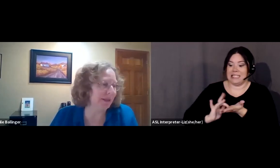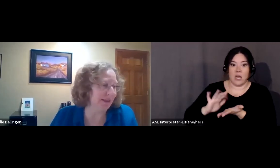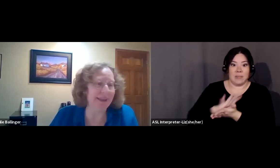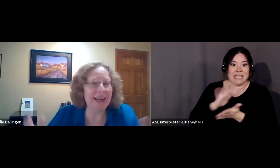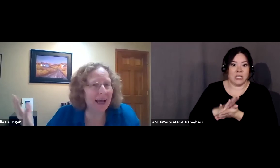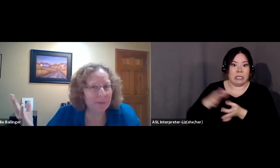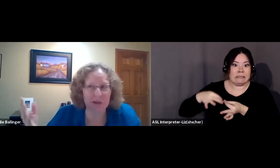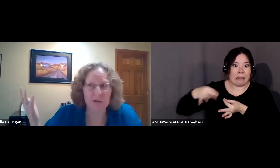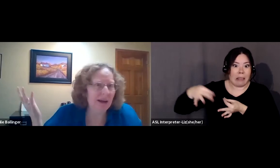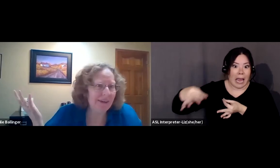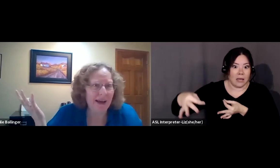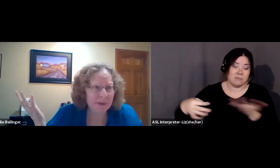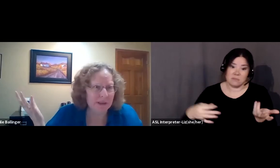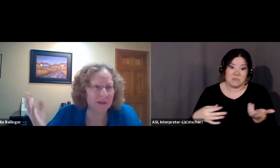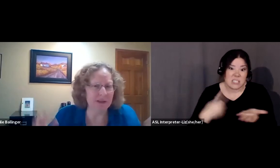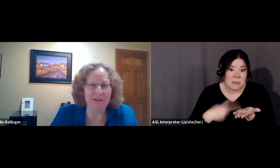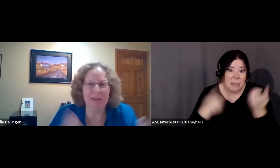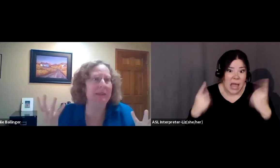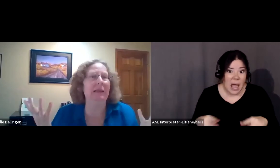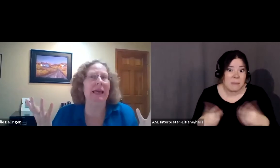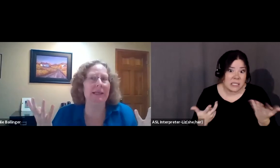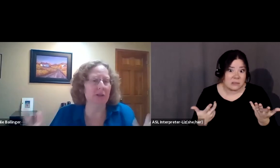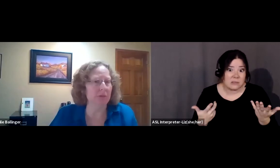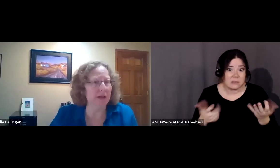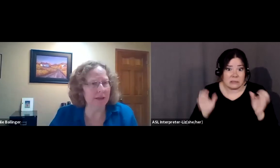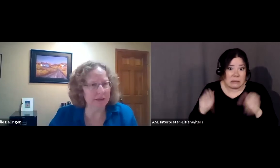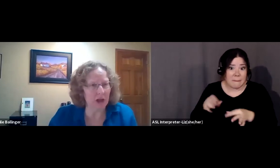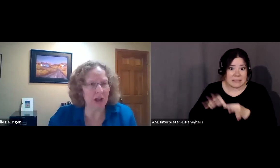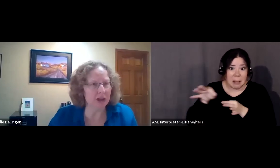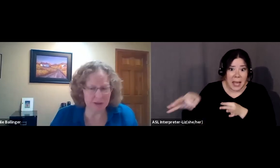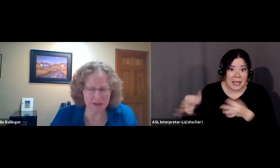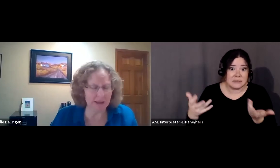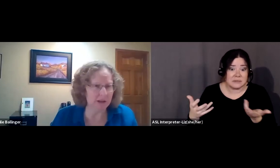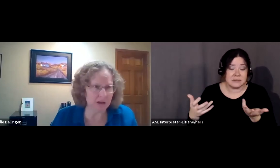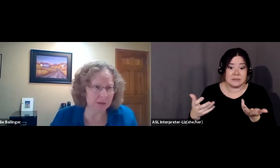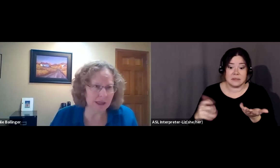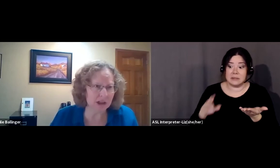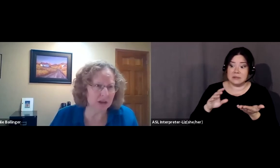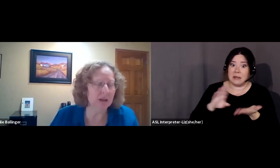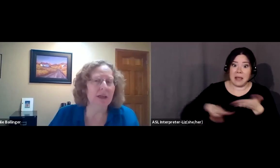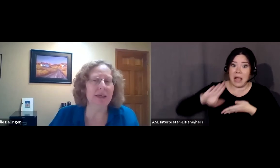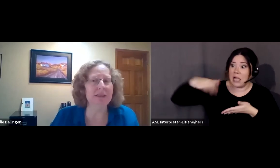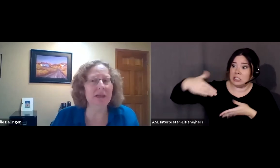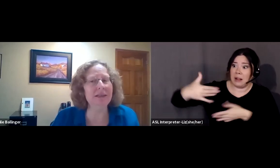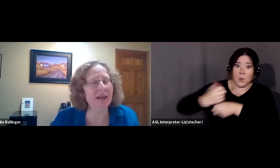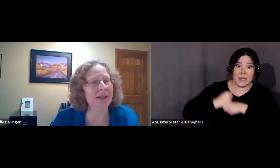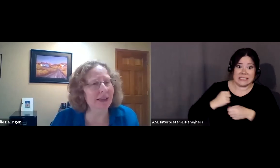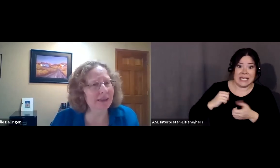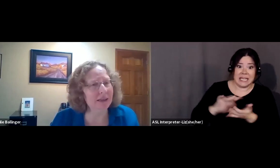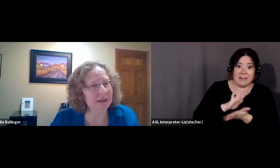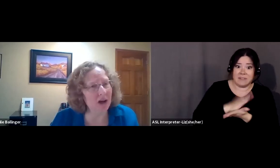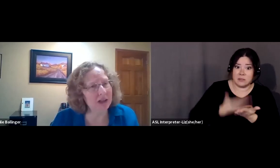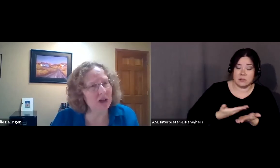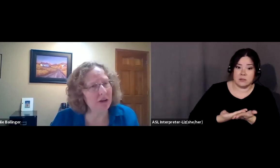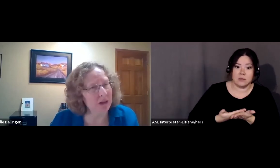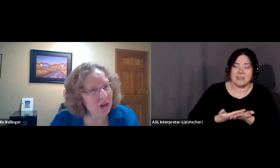whatever reason, and that happens, real life happens, and there can be delays in the college receiving that documentation. It does not